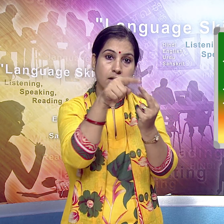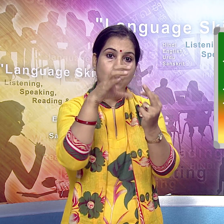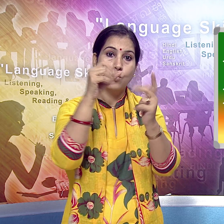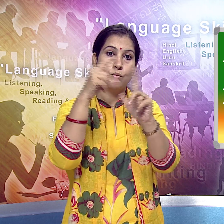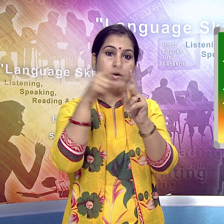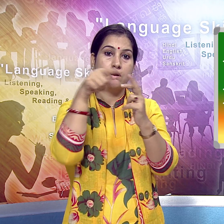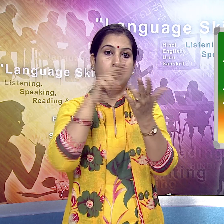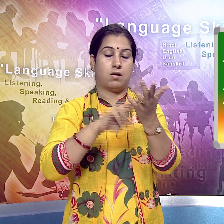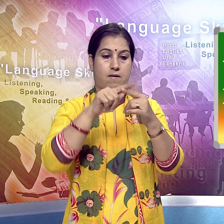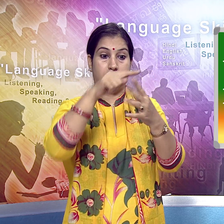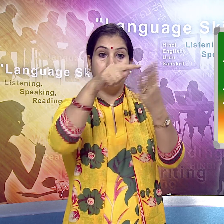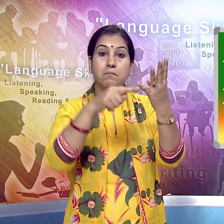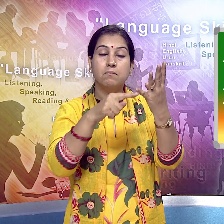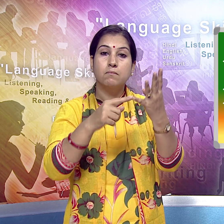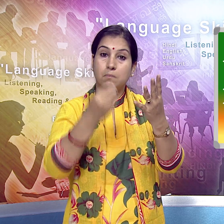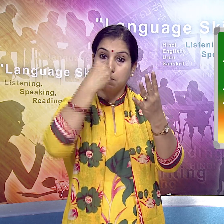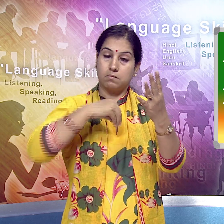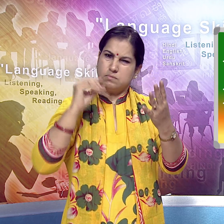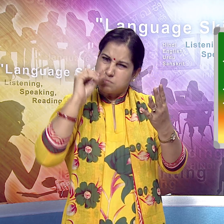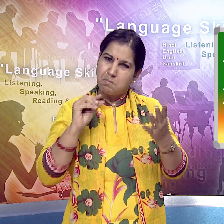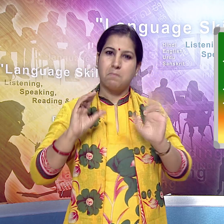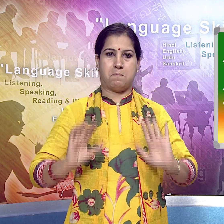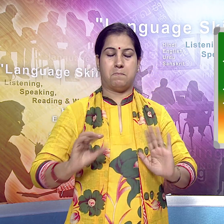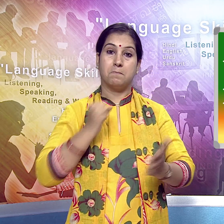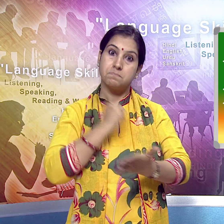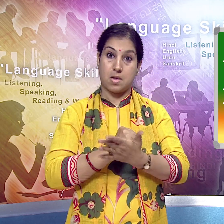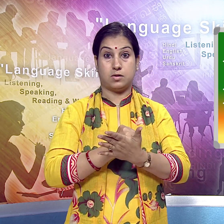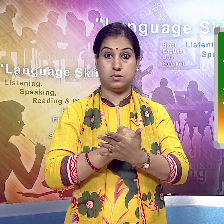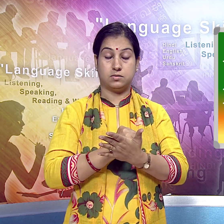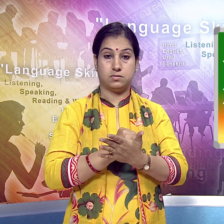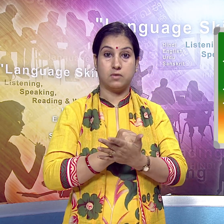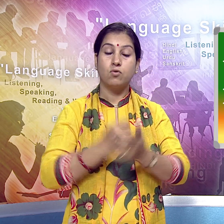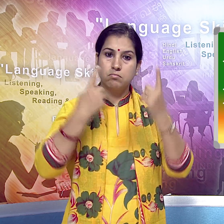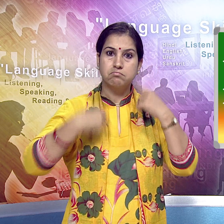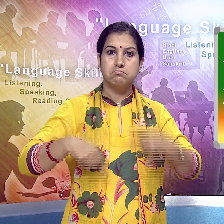They are needed in small amount for normal functioning of the body.